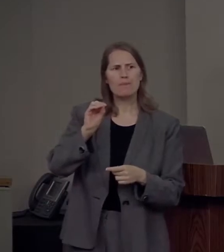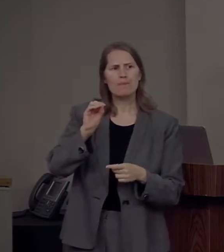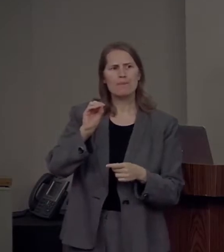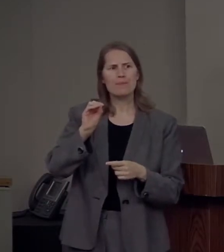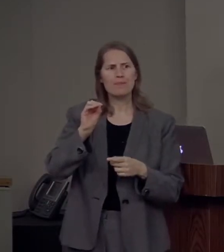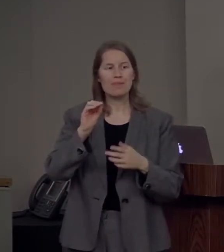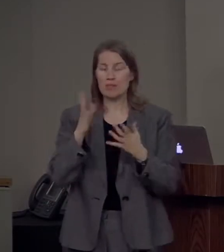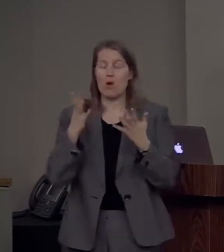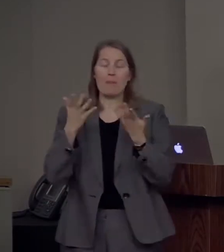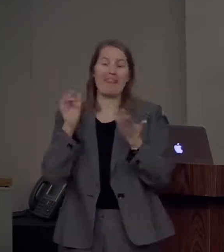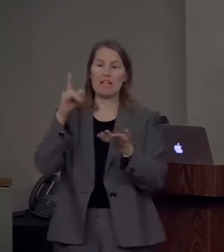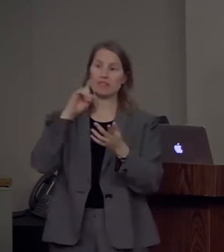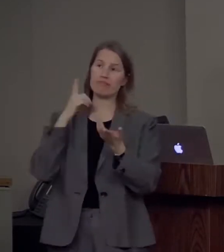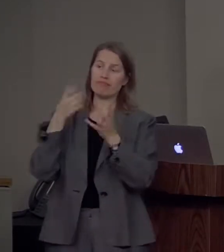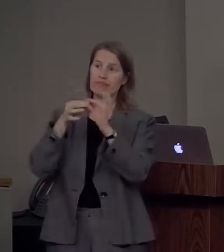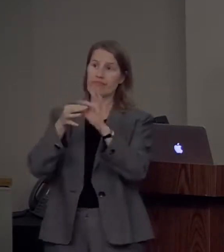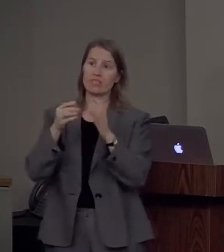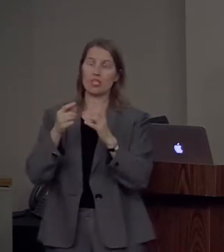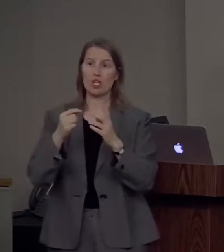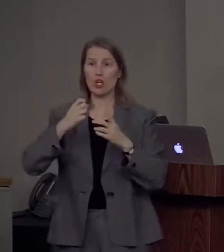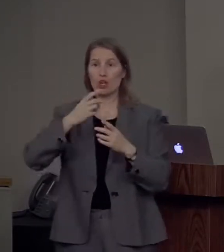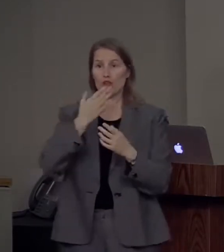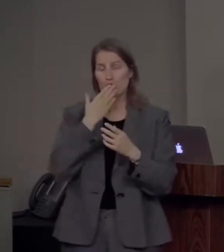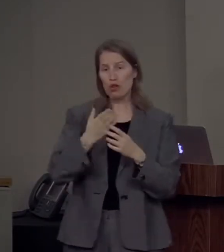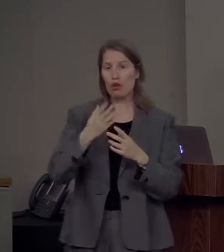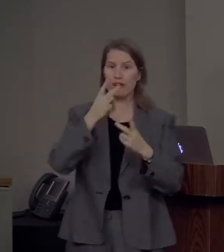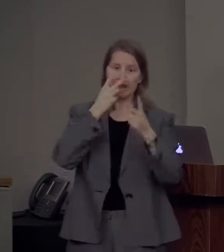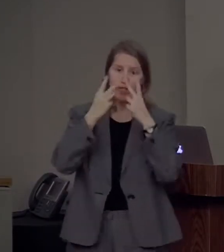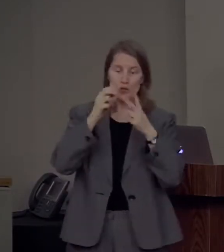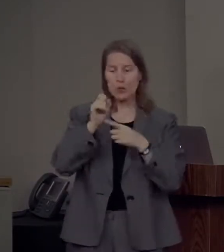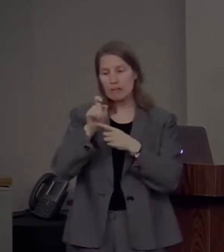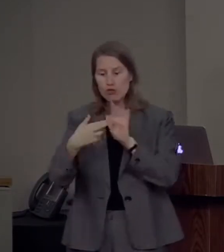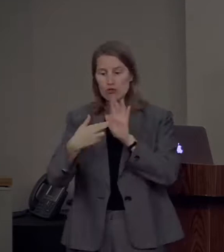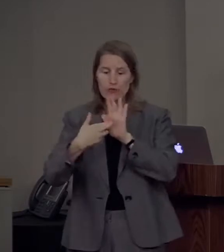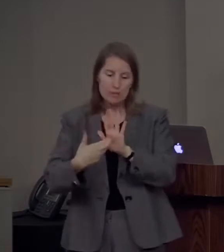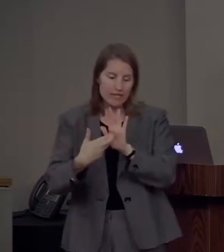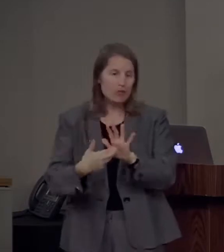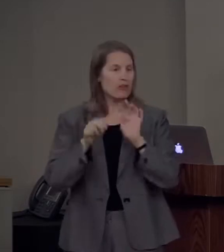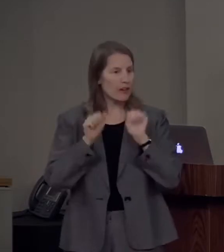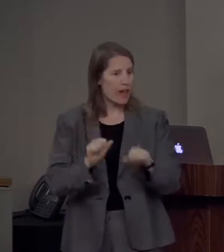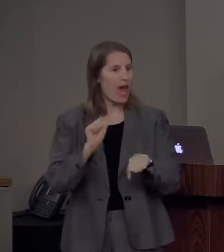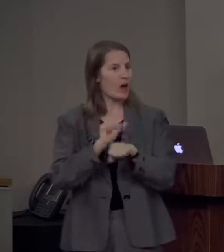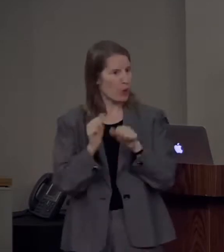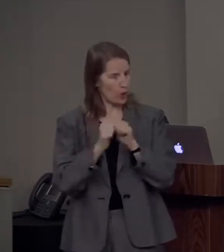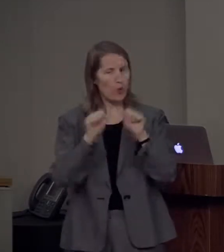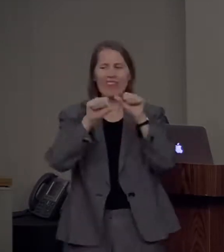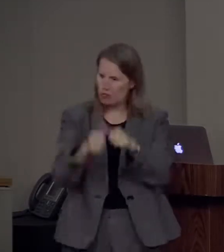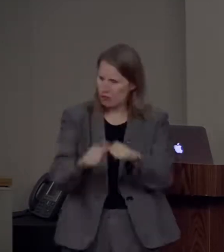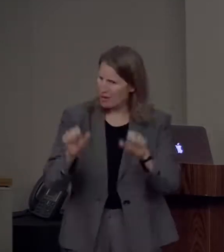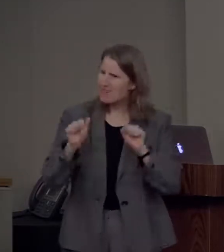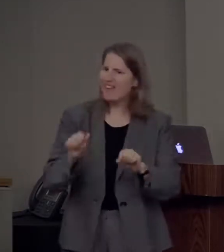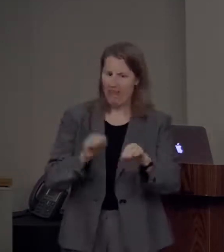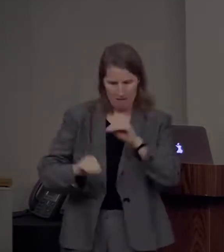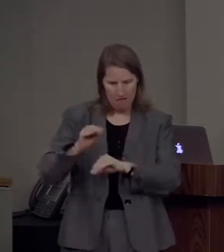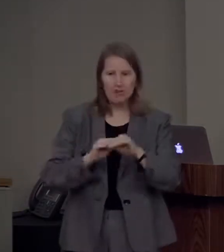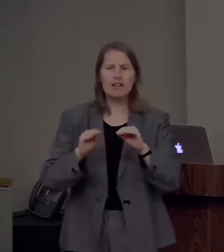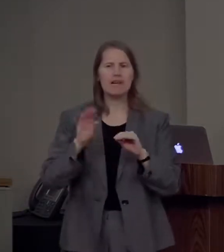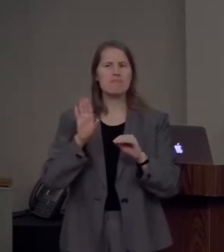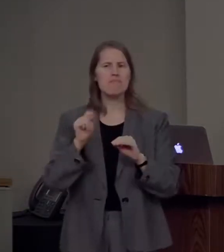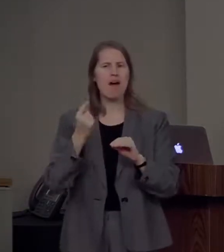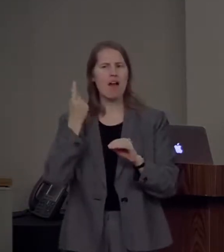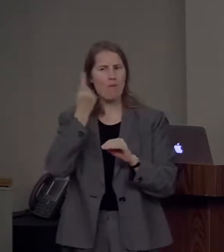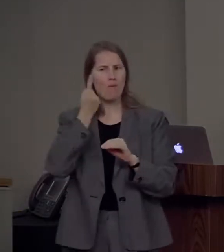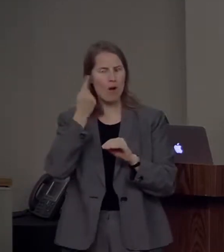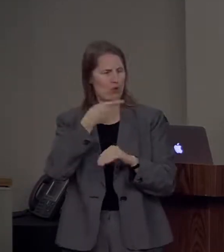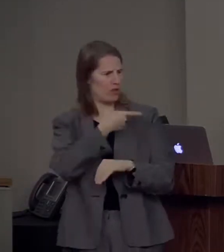so it said that they have good visual spatial representations and can work with shapes and all these kinds of things. I'm wondering if